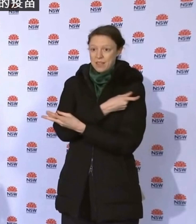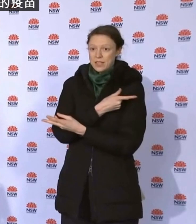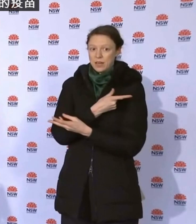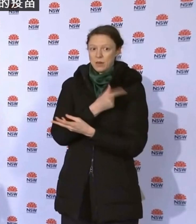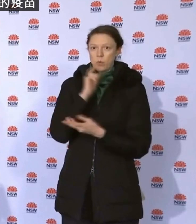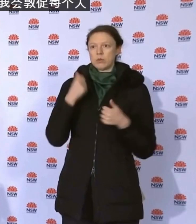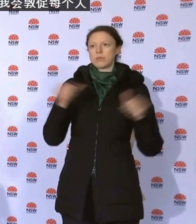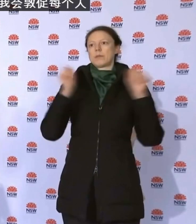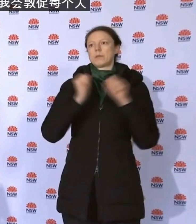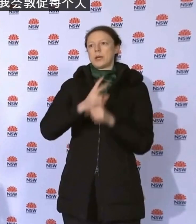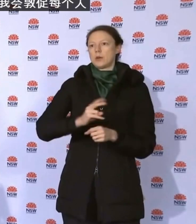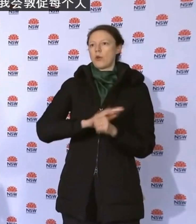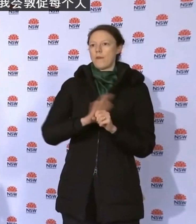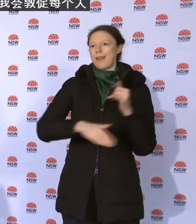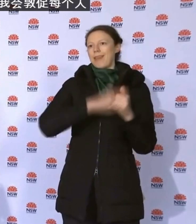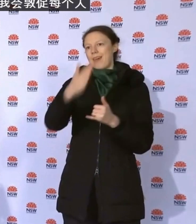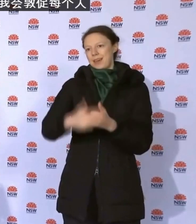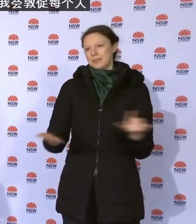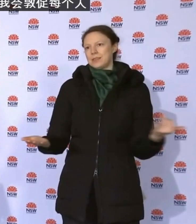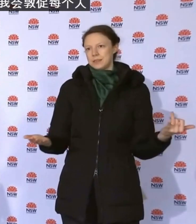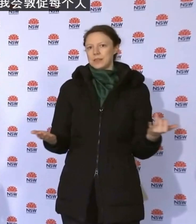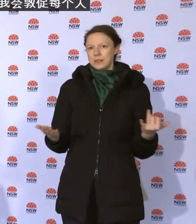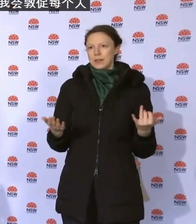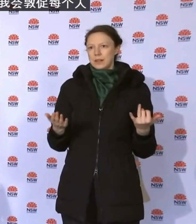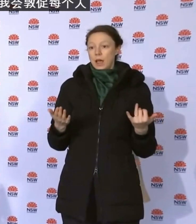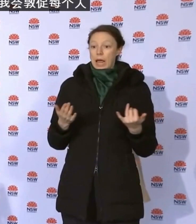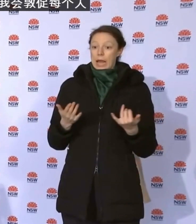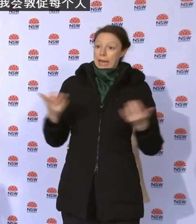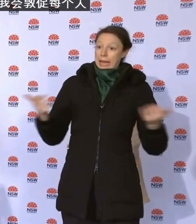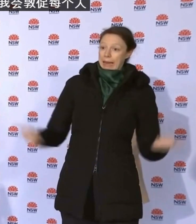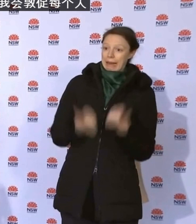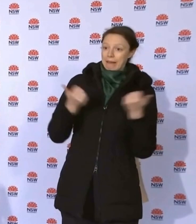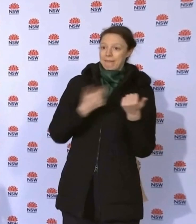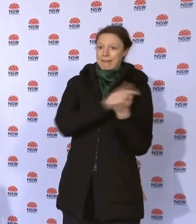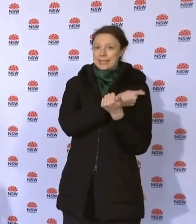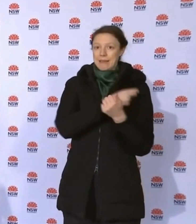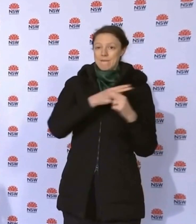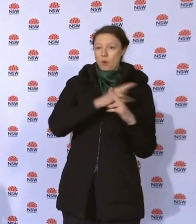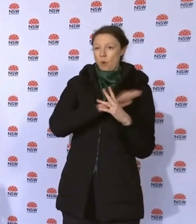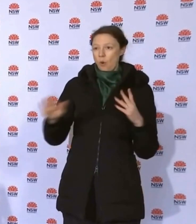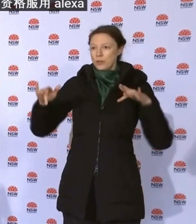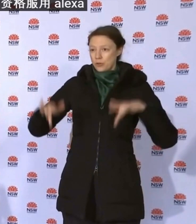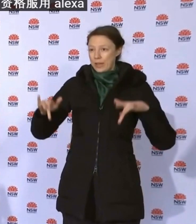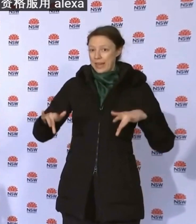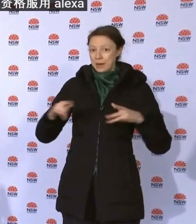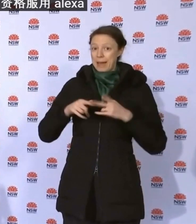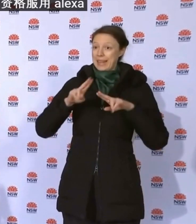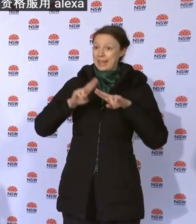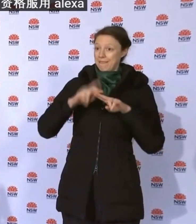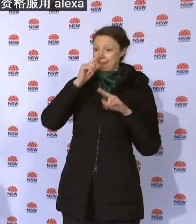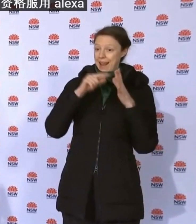moment, but we have got some vaccine which is accessible, and I would urge everyone to go forward for your second dose of